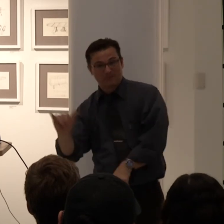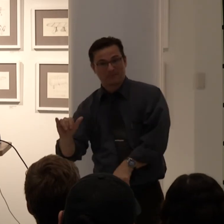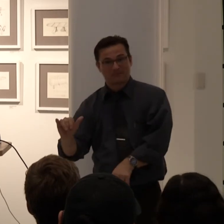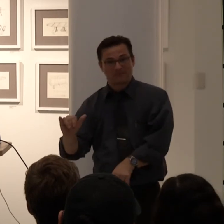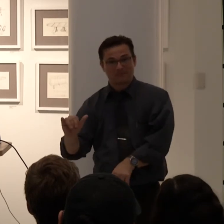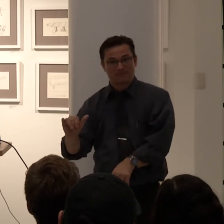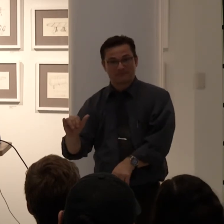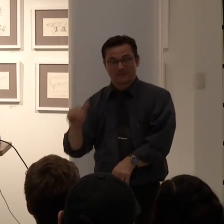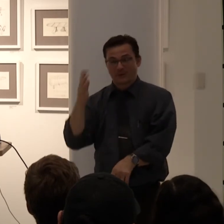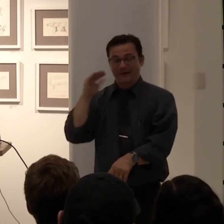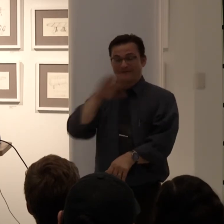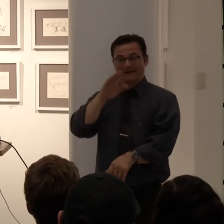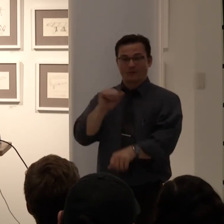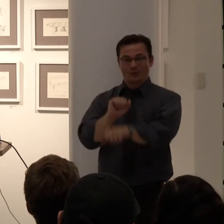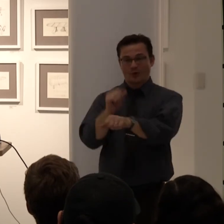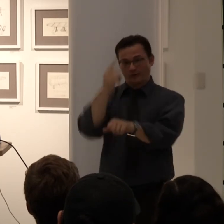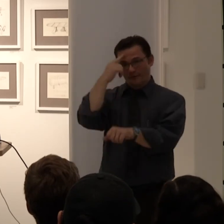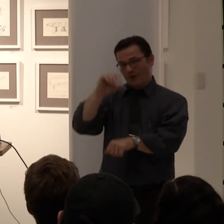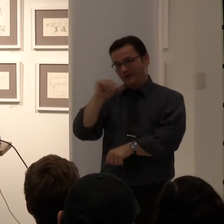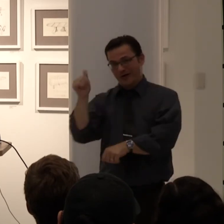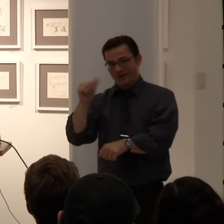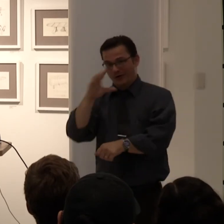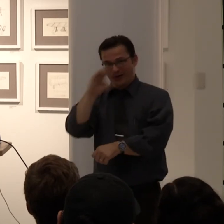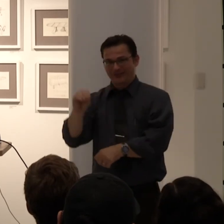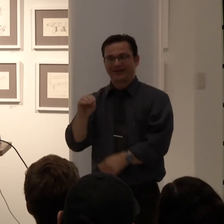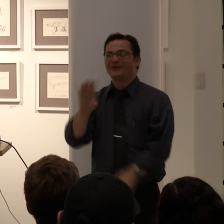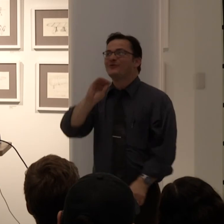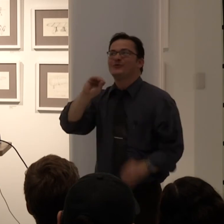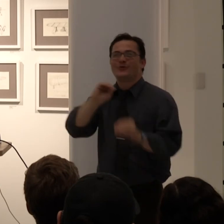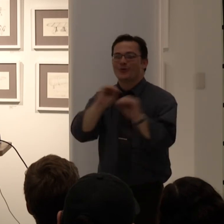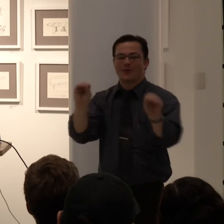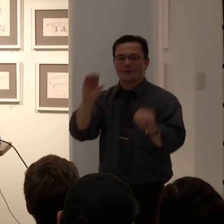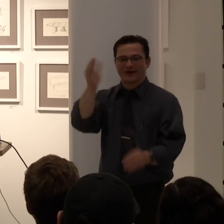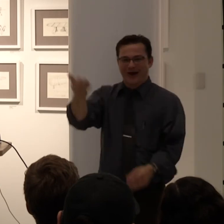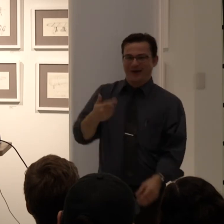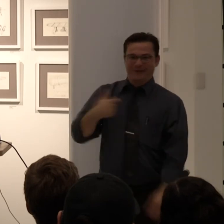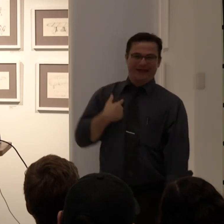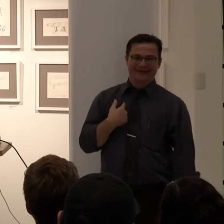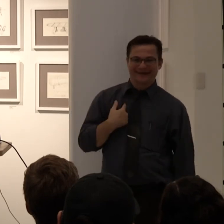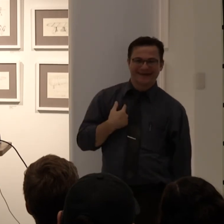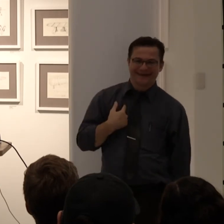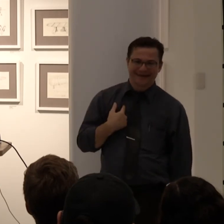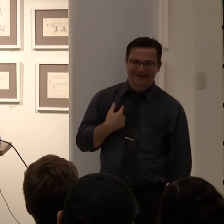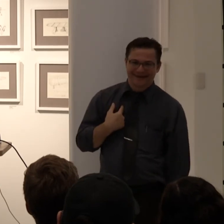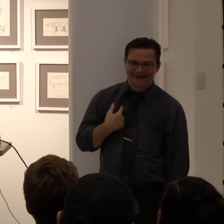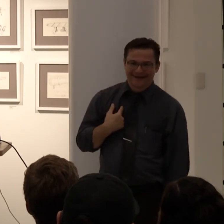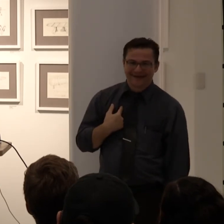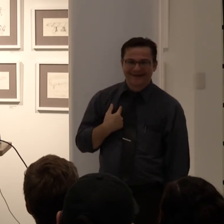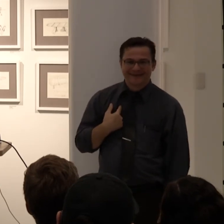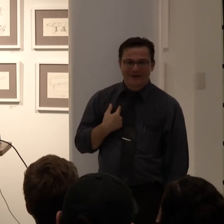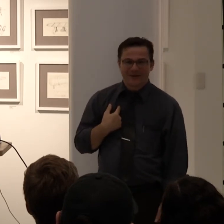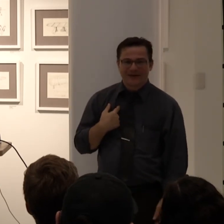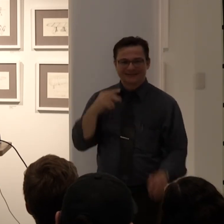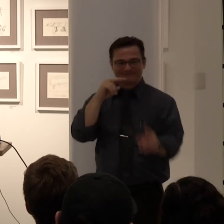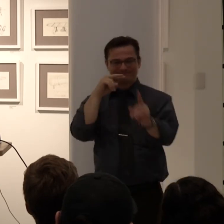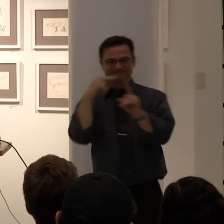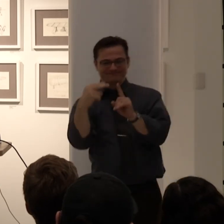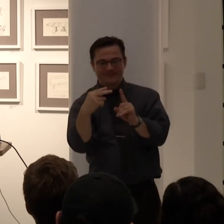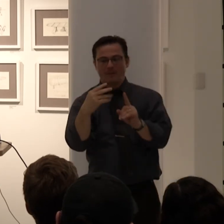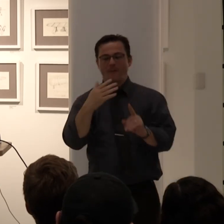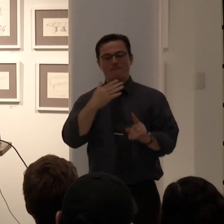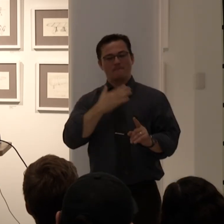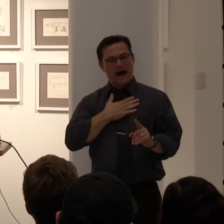reason why I've never worked for another company. I would never get hired. So it's an aspect of